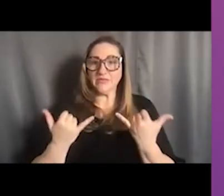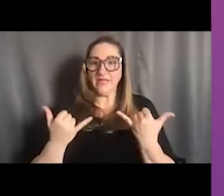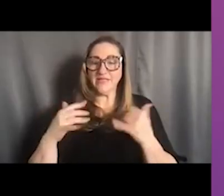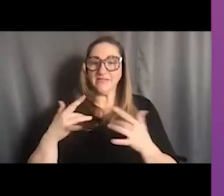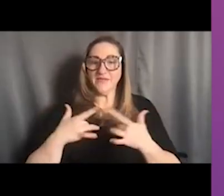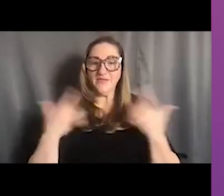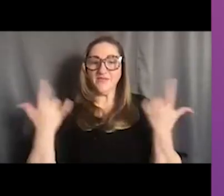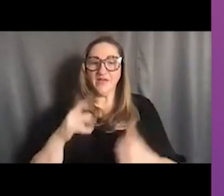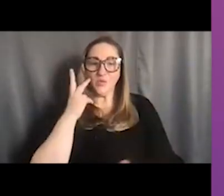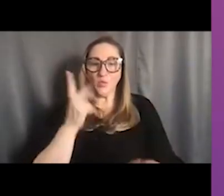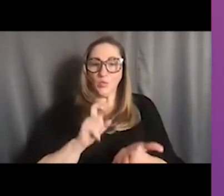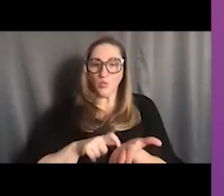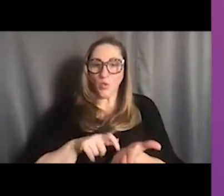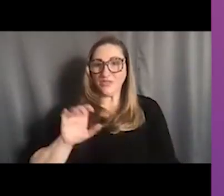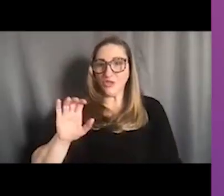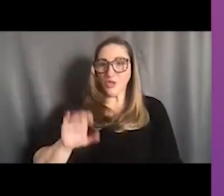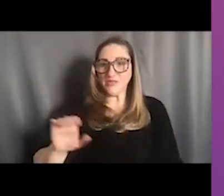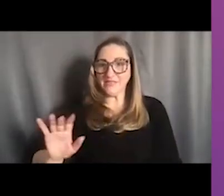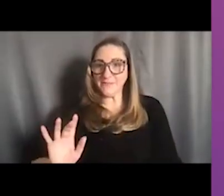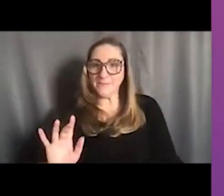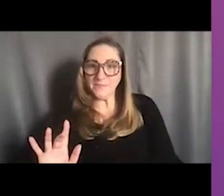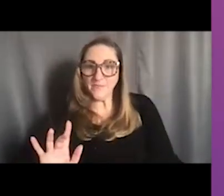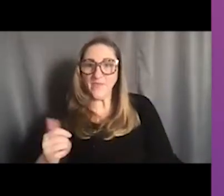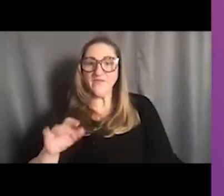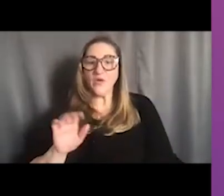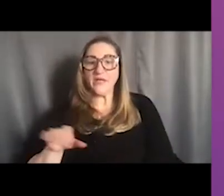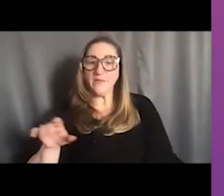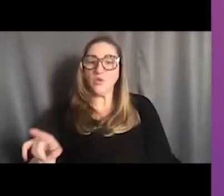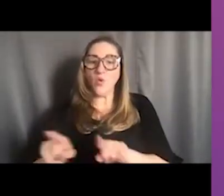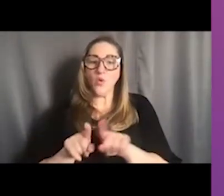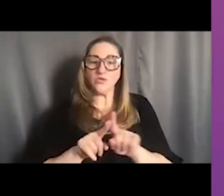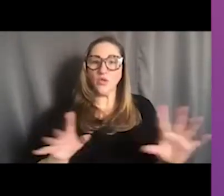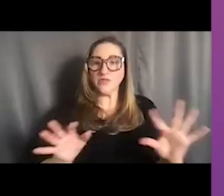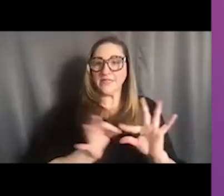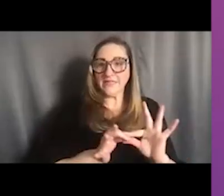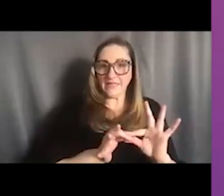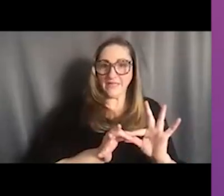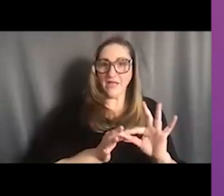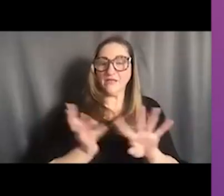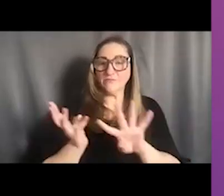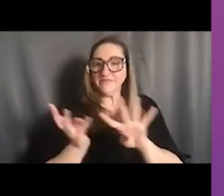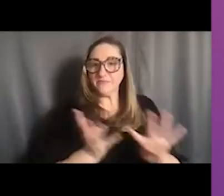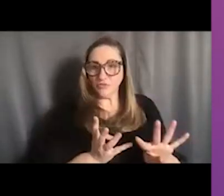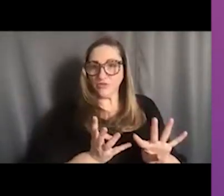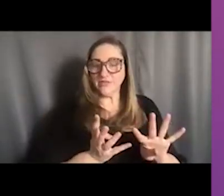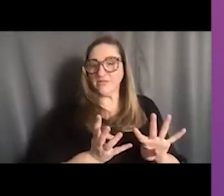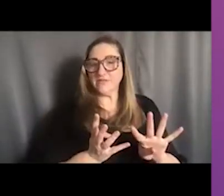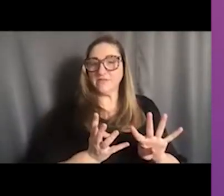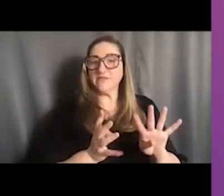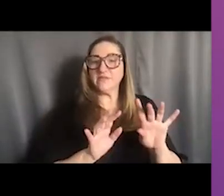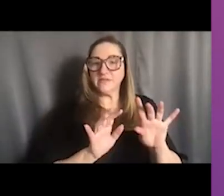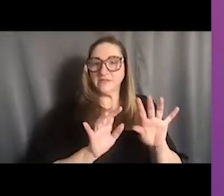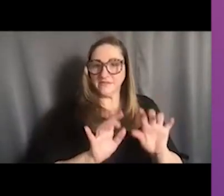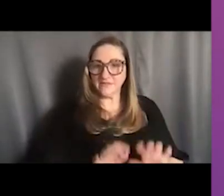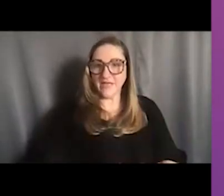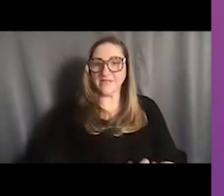button at the bottom of your Zoom screen to view the captions, and we've also dropped the link in the chat to access the stream text transcript.